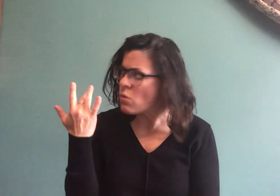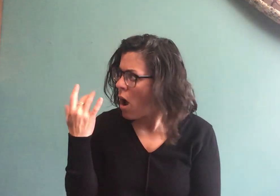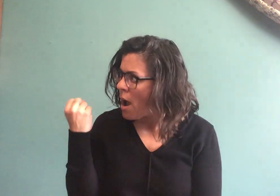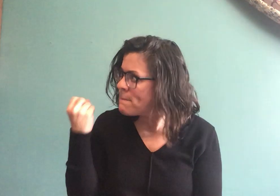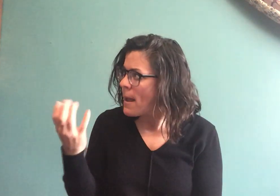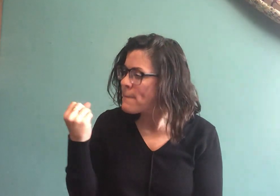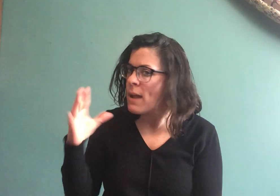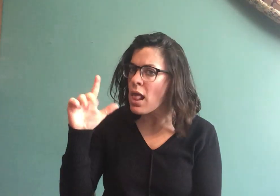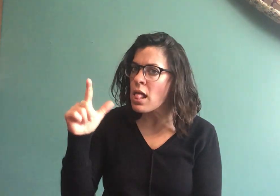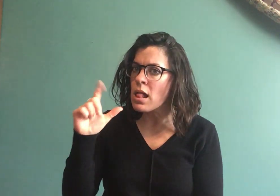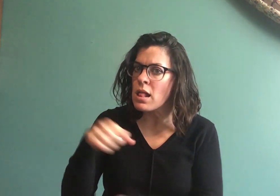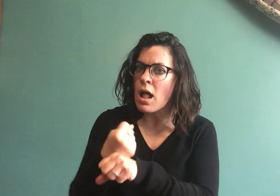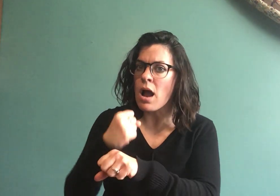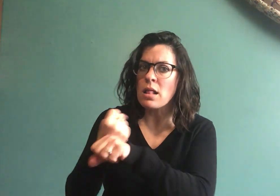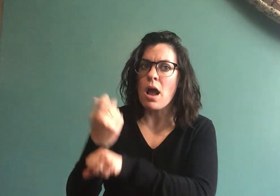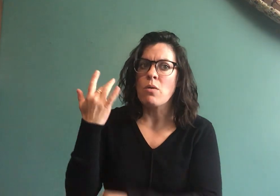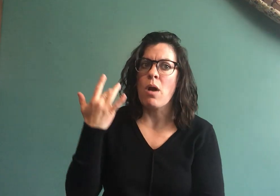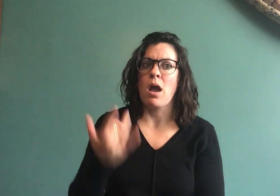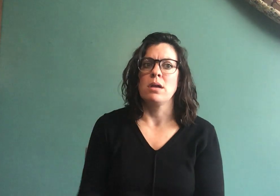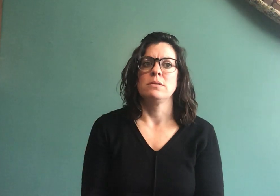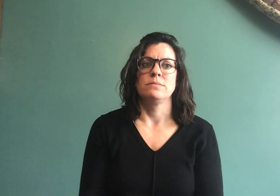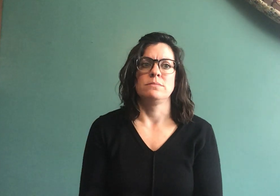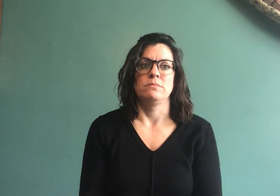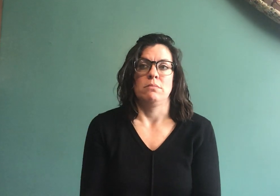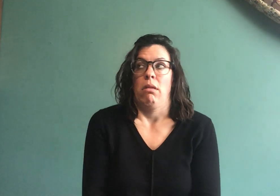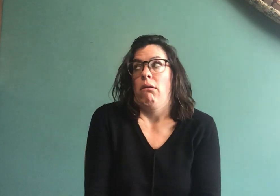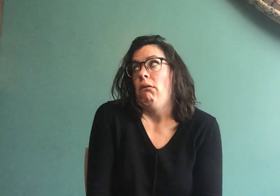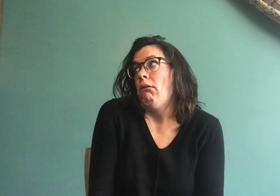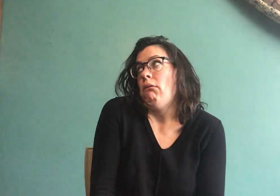I don't know. I don't really know. Megan?